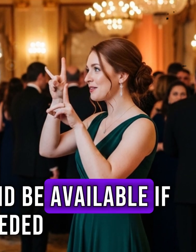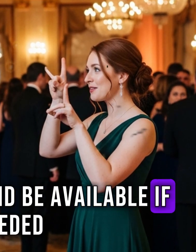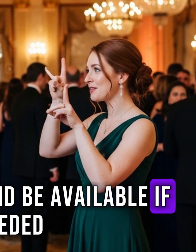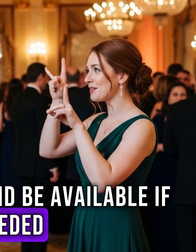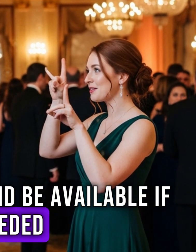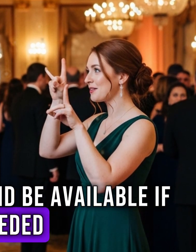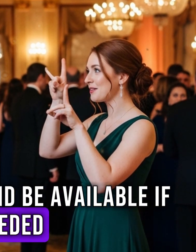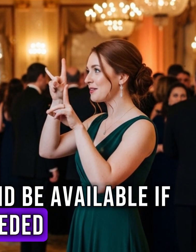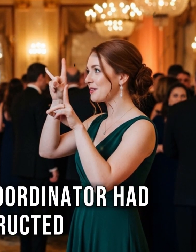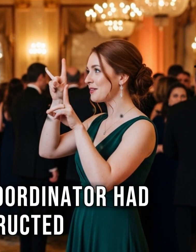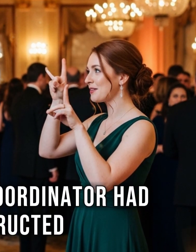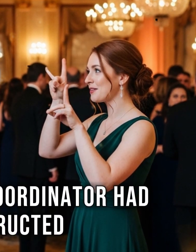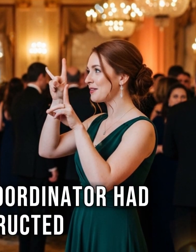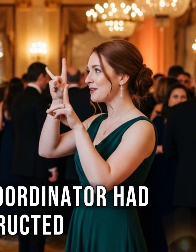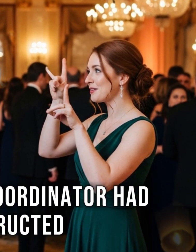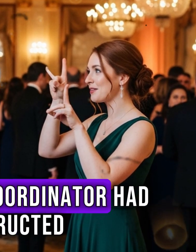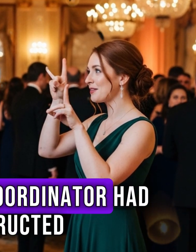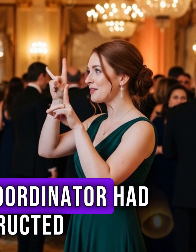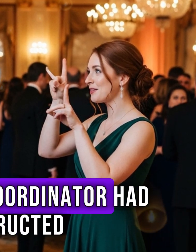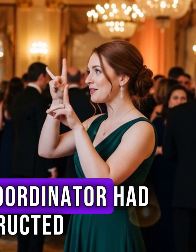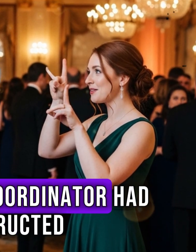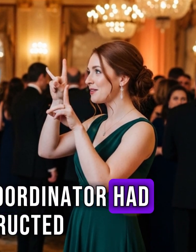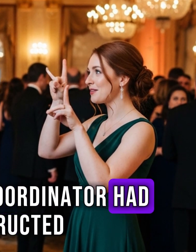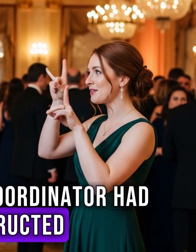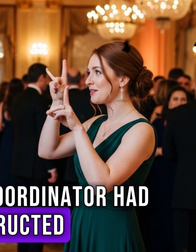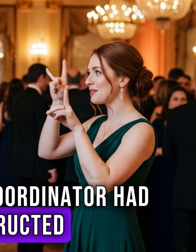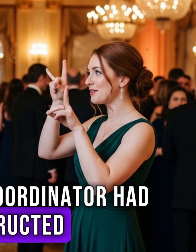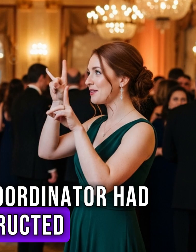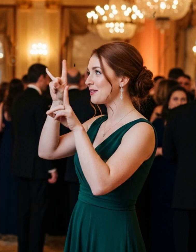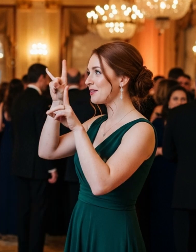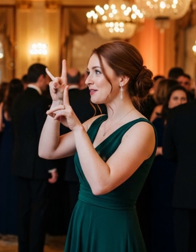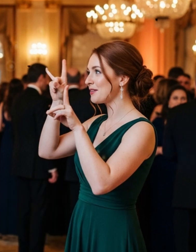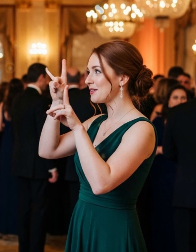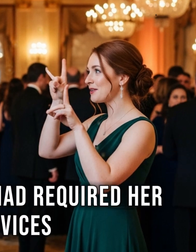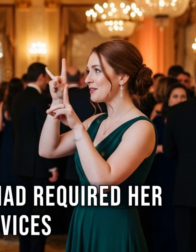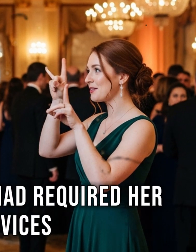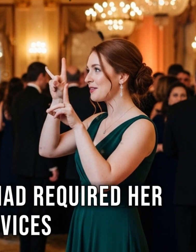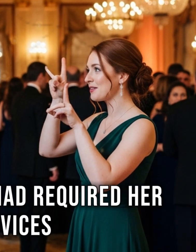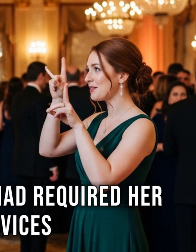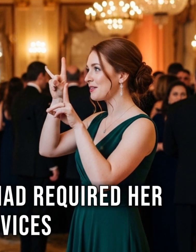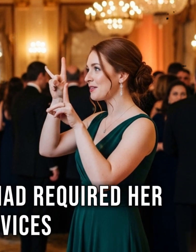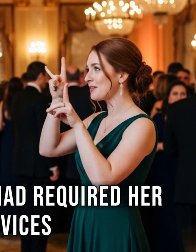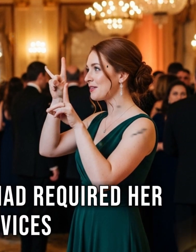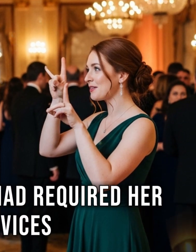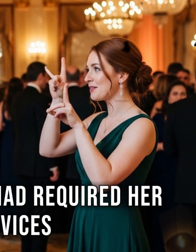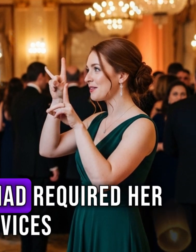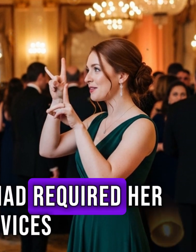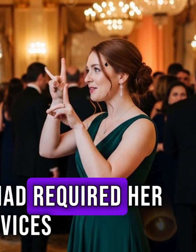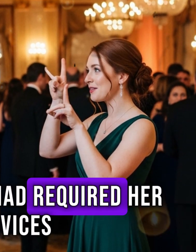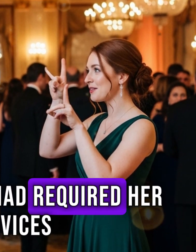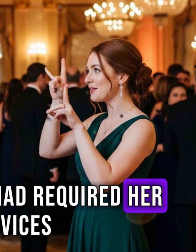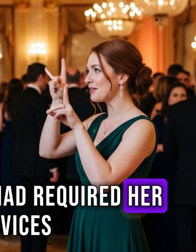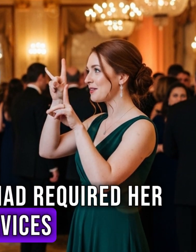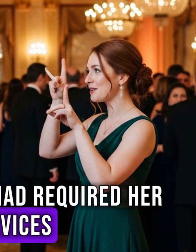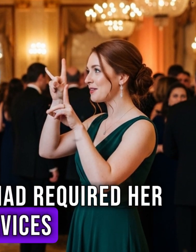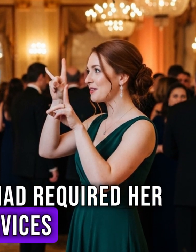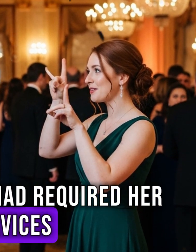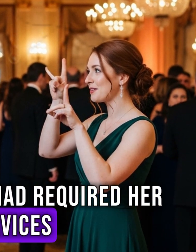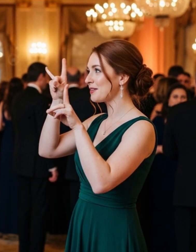if needed, her agency coordinator had instructed. So far, no one had required her services,